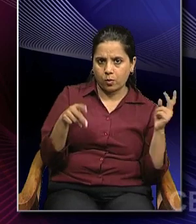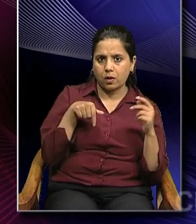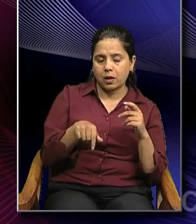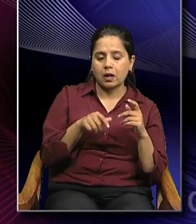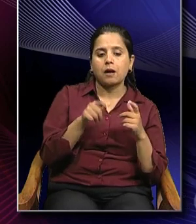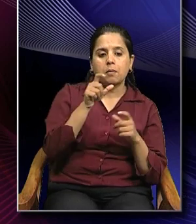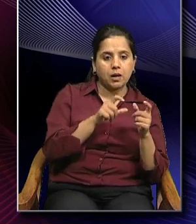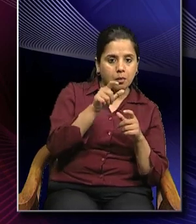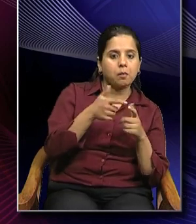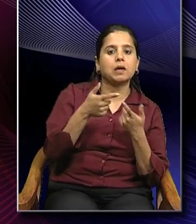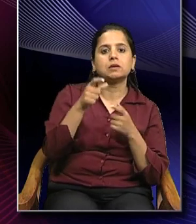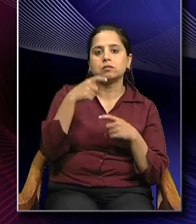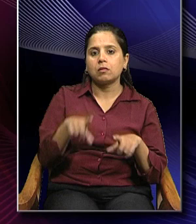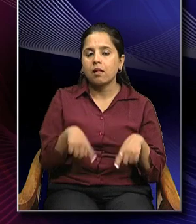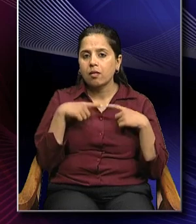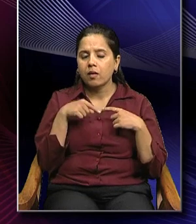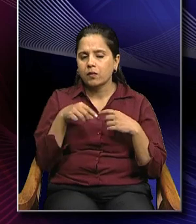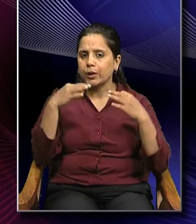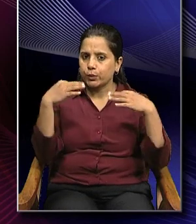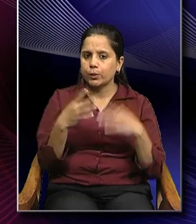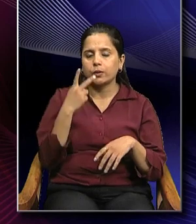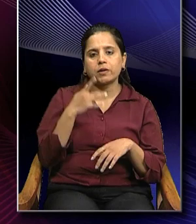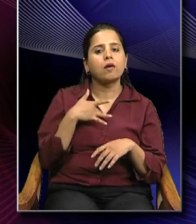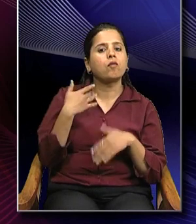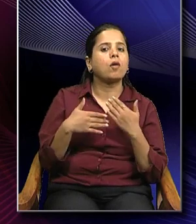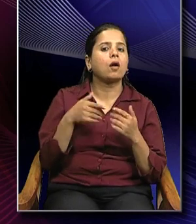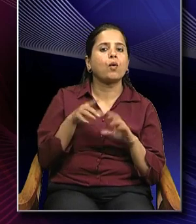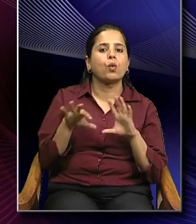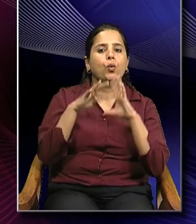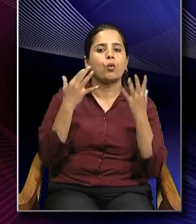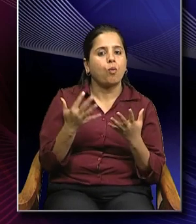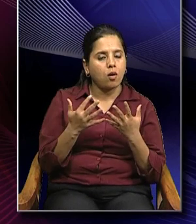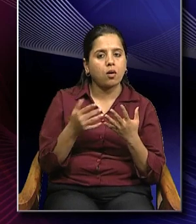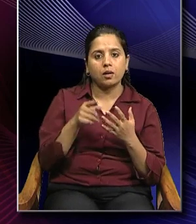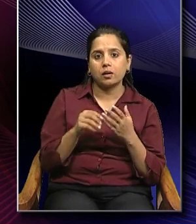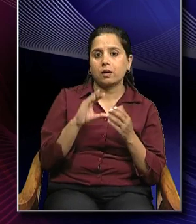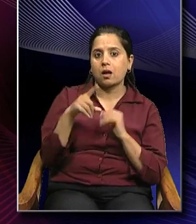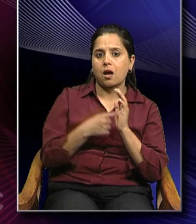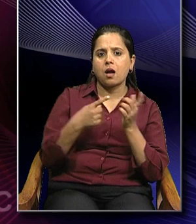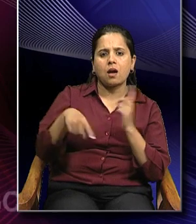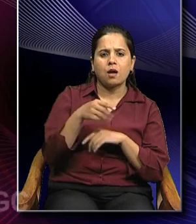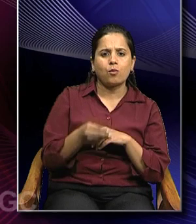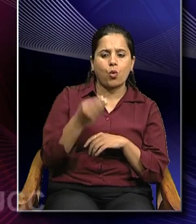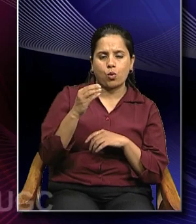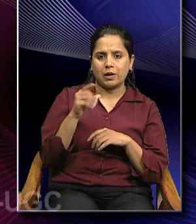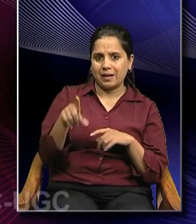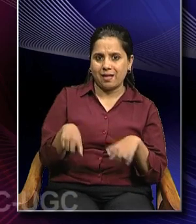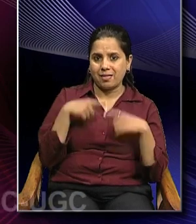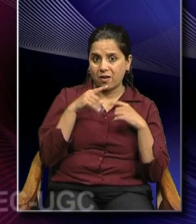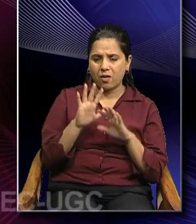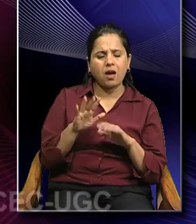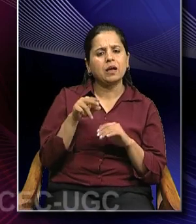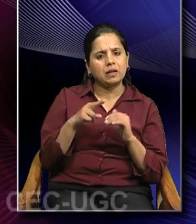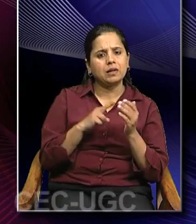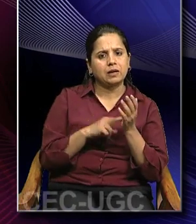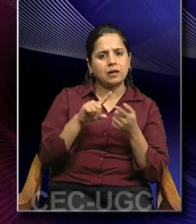and citizens to find a new world where customers are no more citizens, they are called as